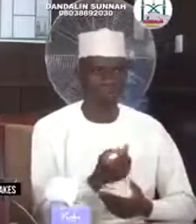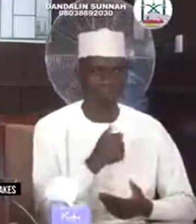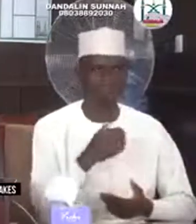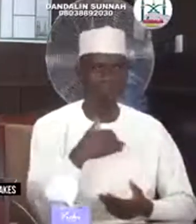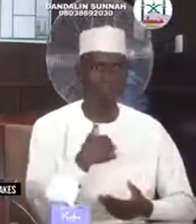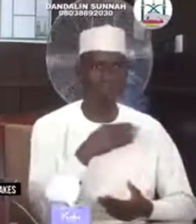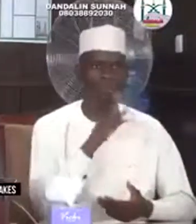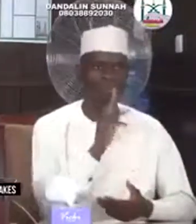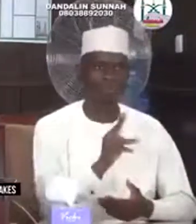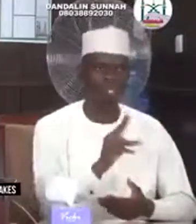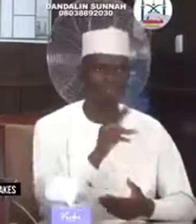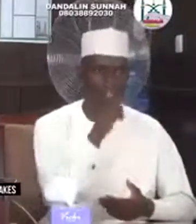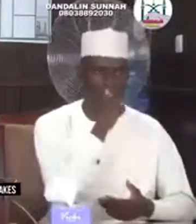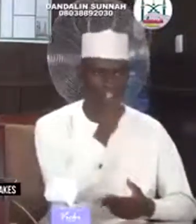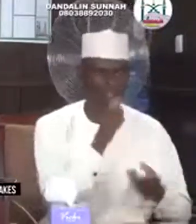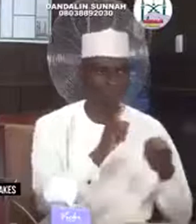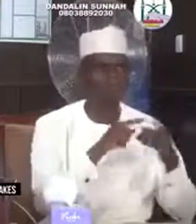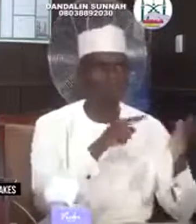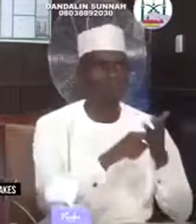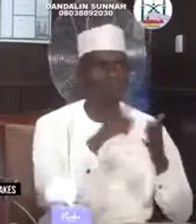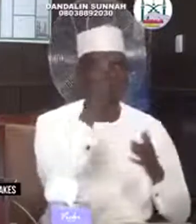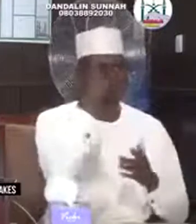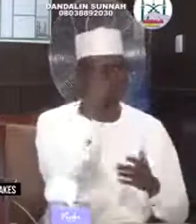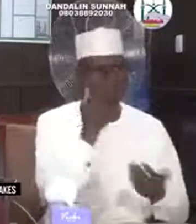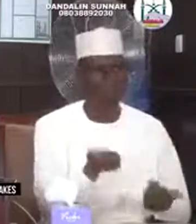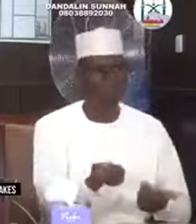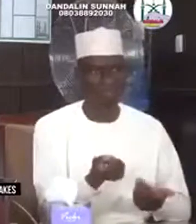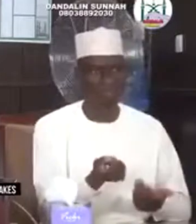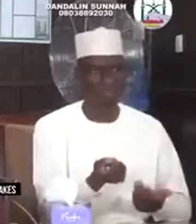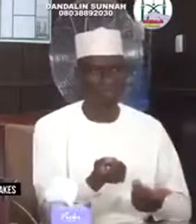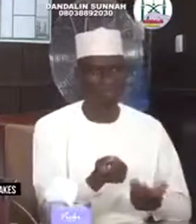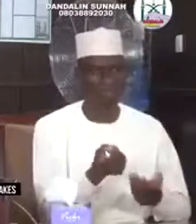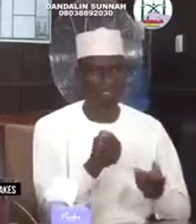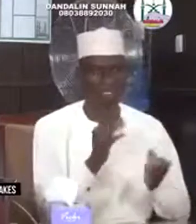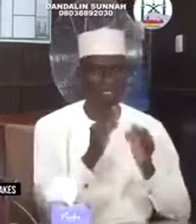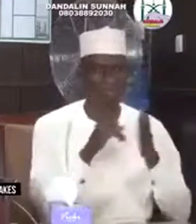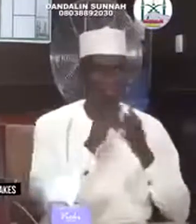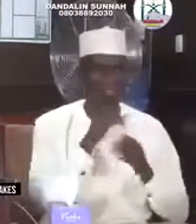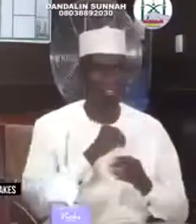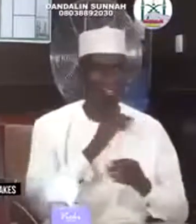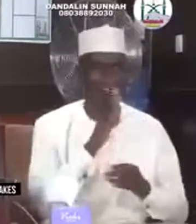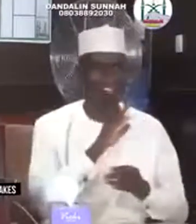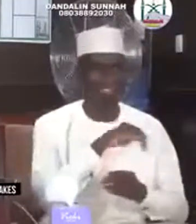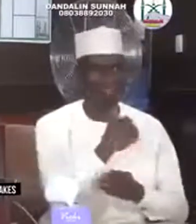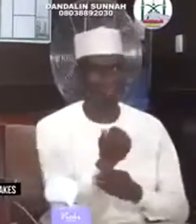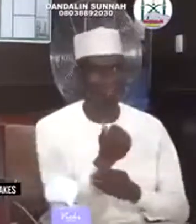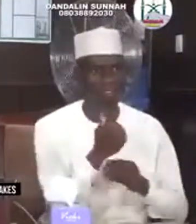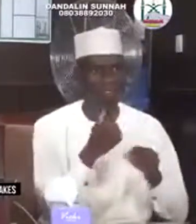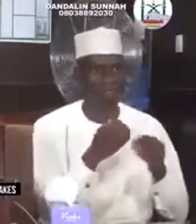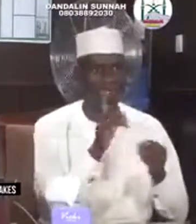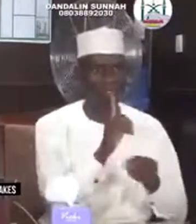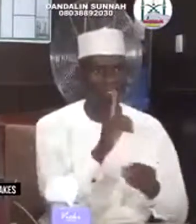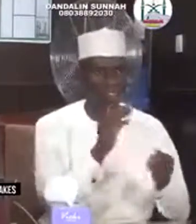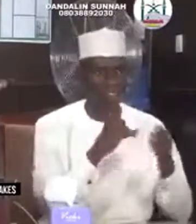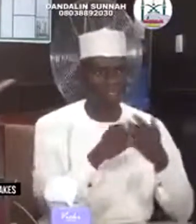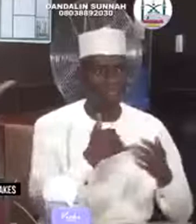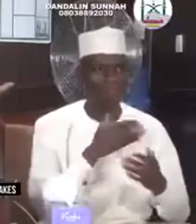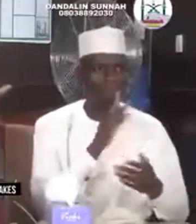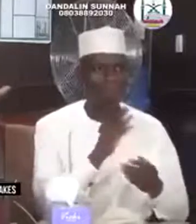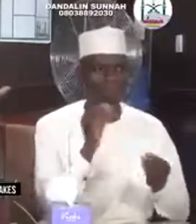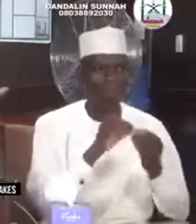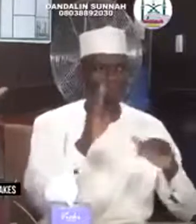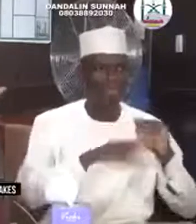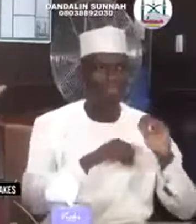We have been patient with this government. If it has been another, wallahi, it will have been more than this. People are